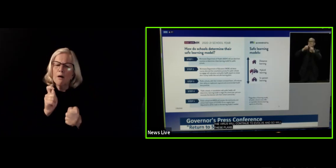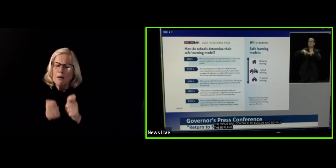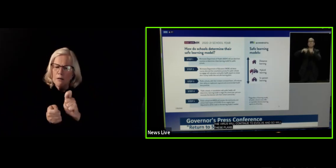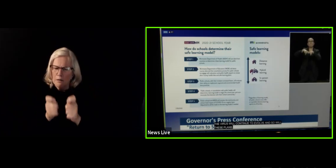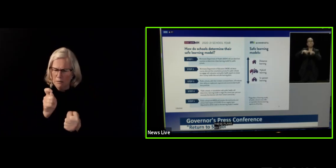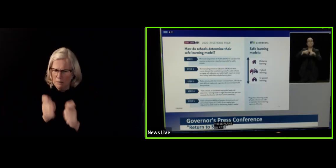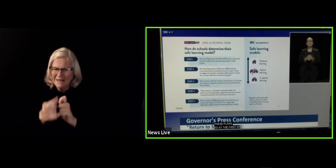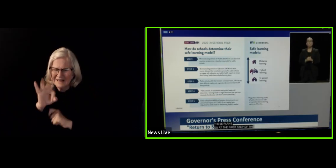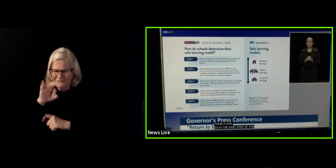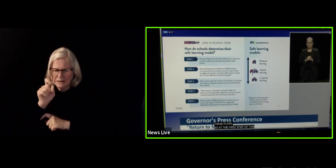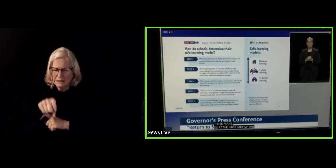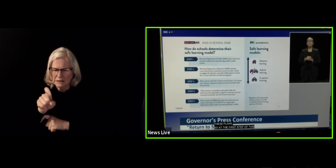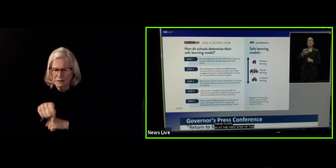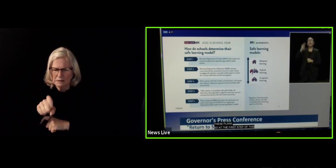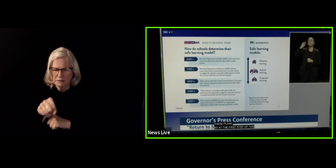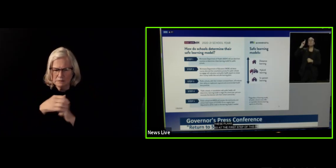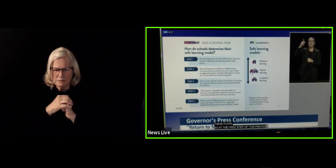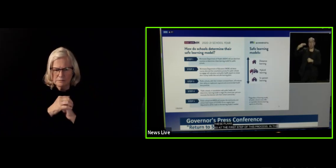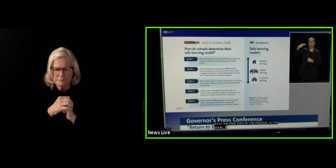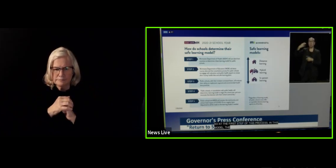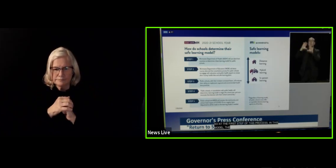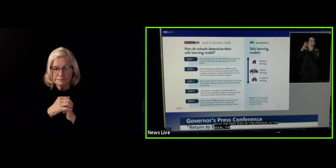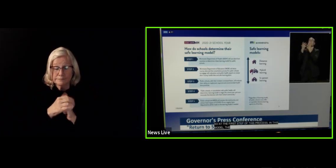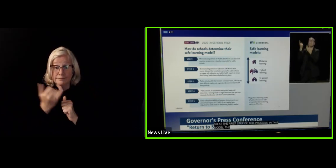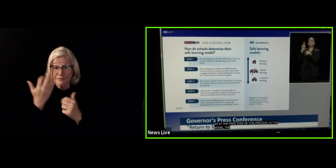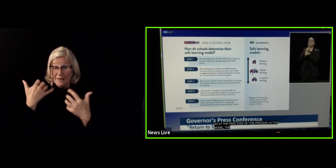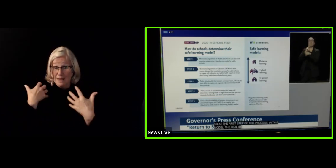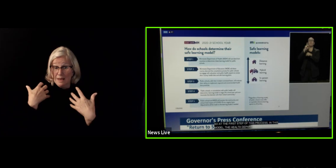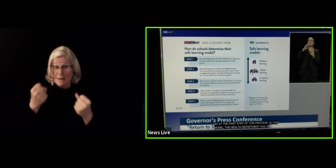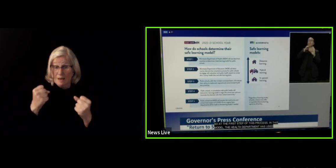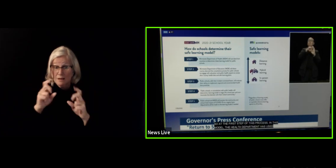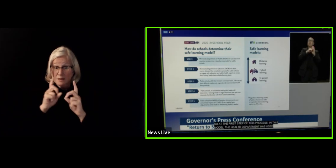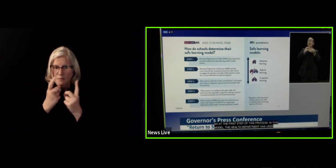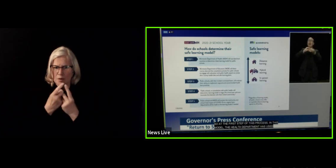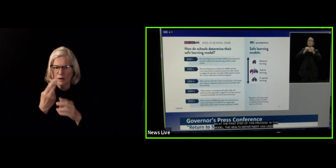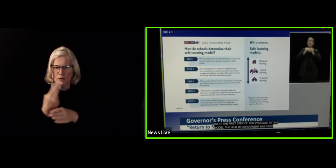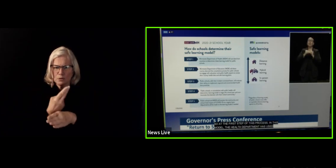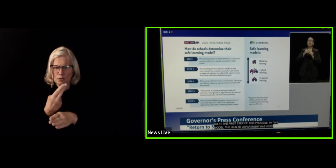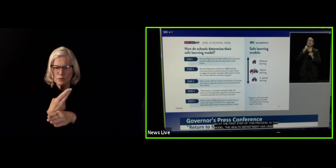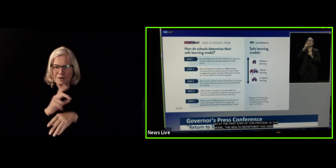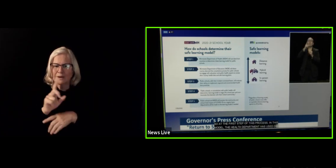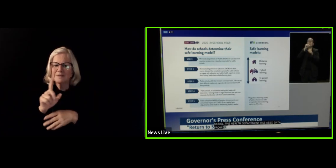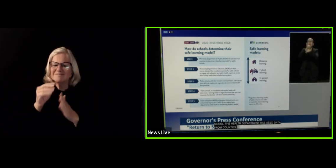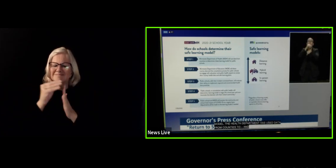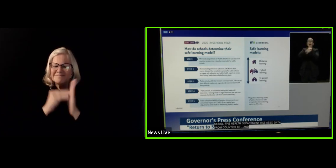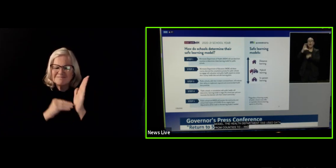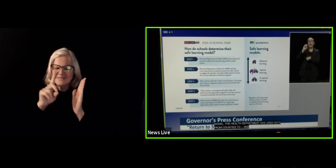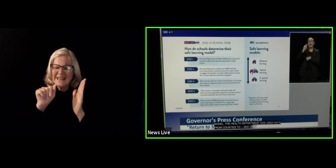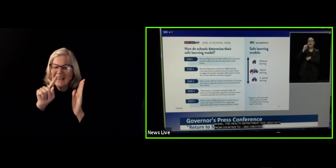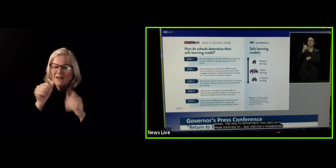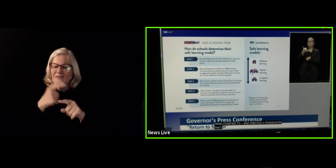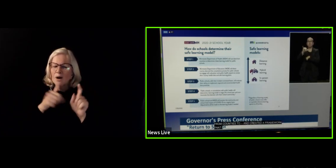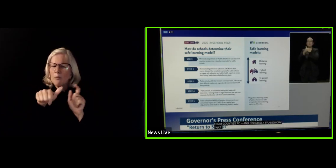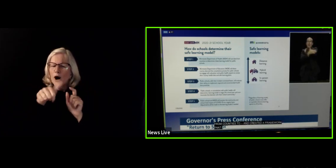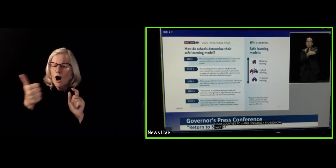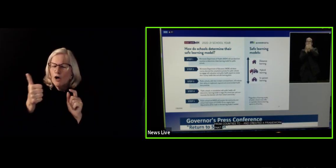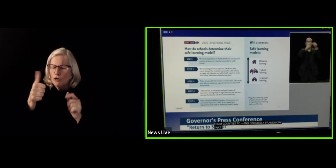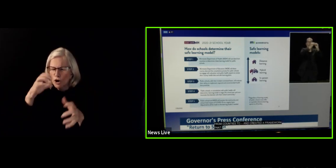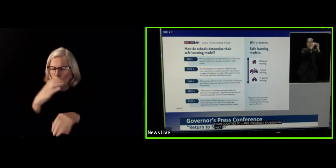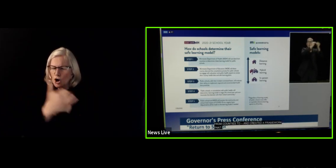department has used data from counties and created a framework that I will show you in a minute that determines really a